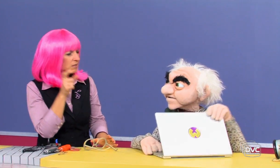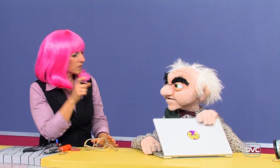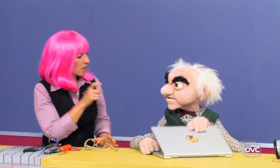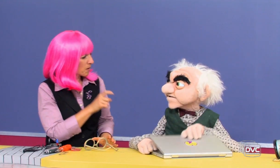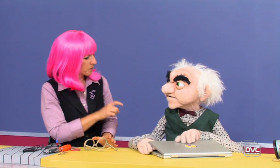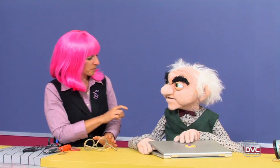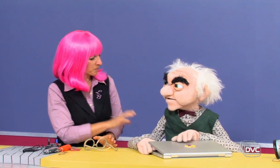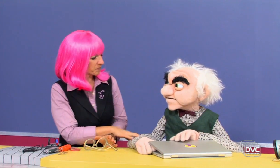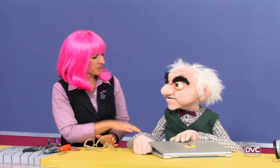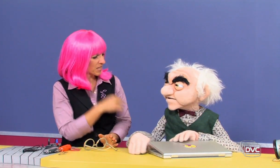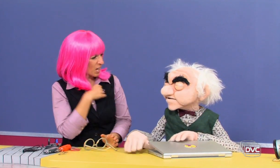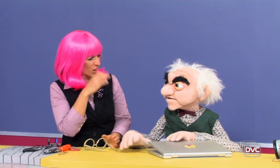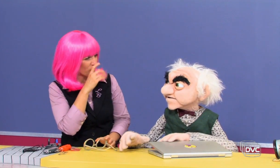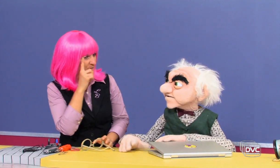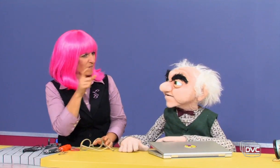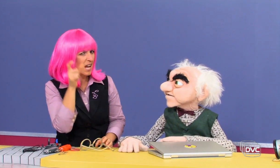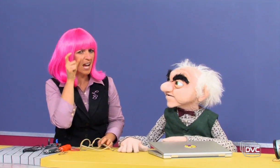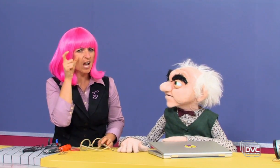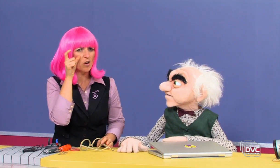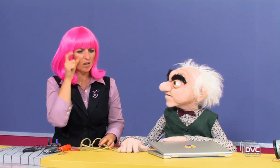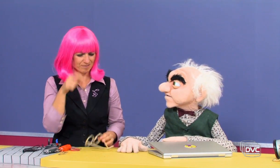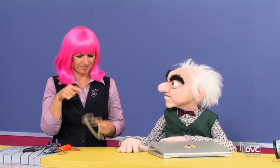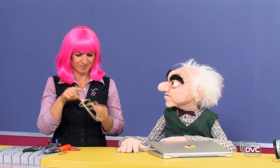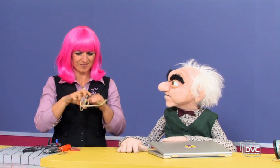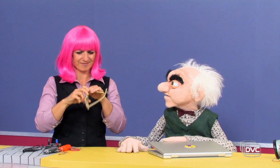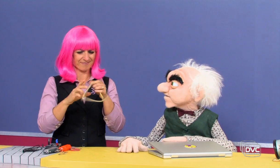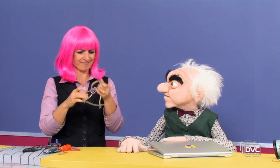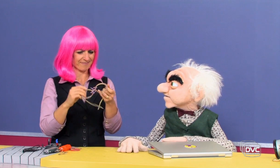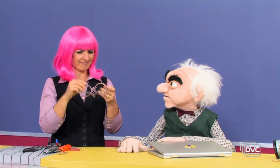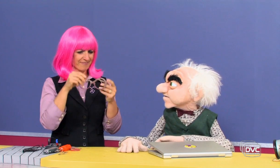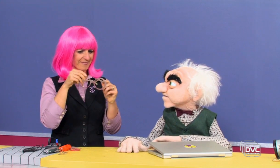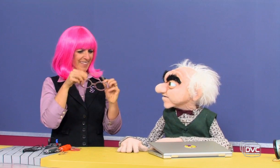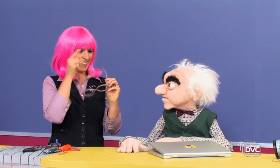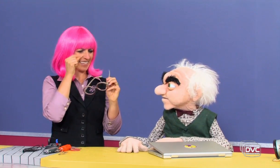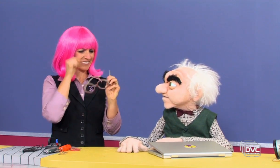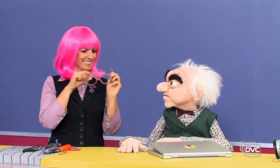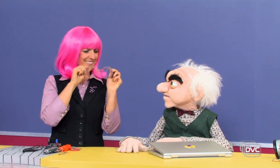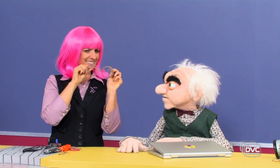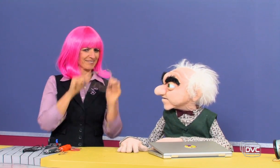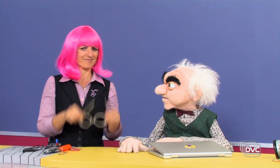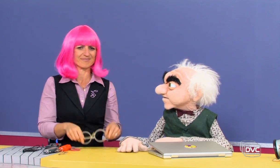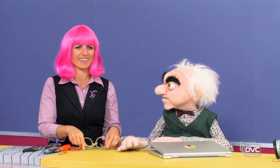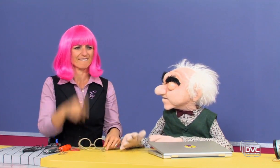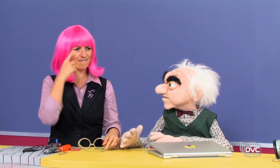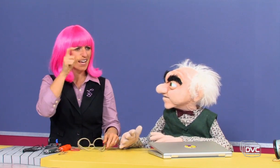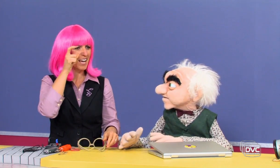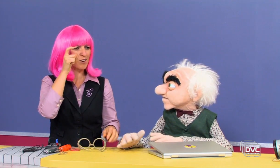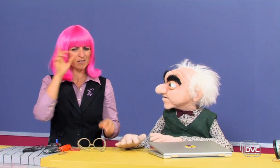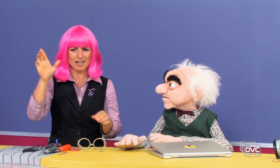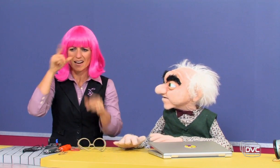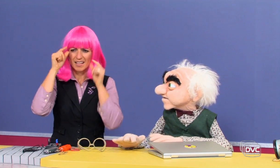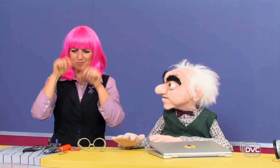for Edwin. No. I'm looking for Edwin. I have these glasses for him. His glasses